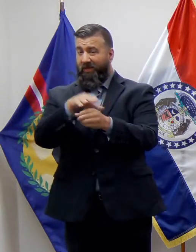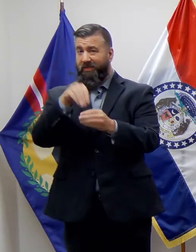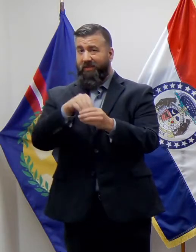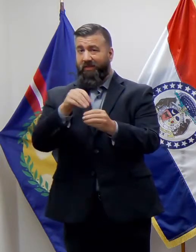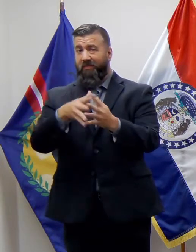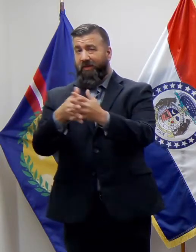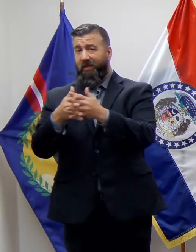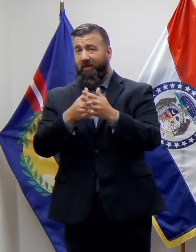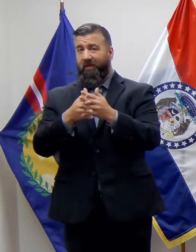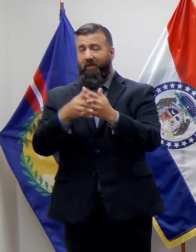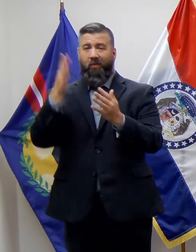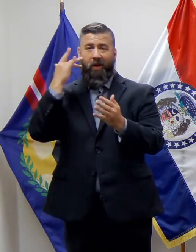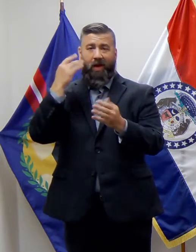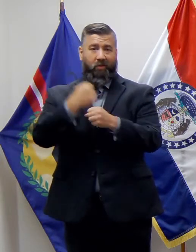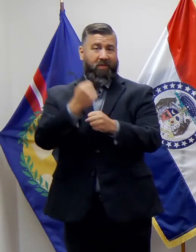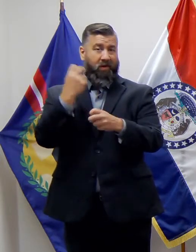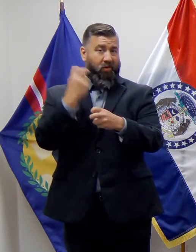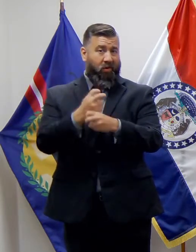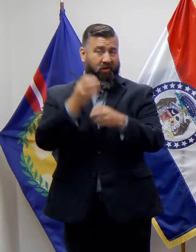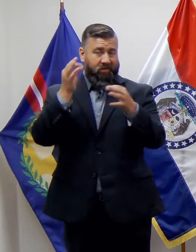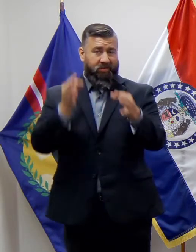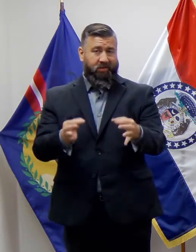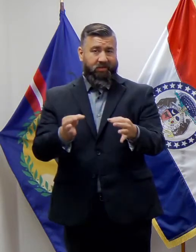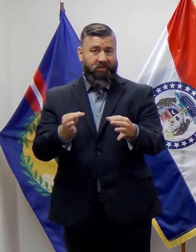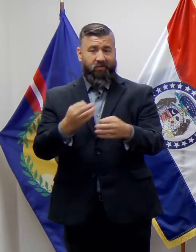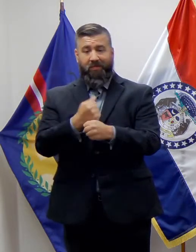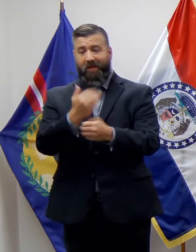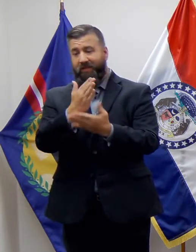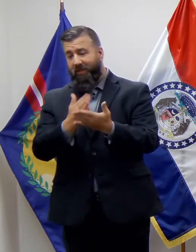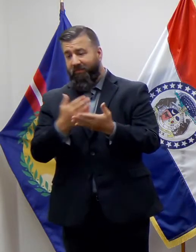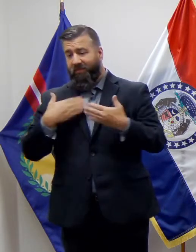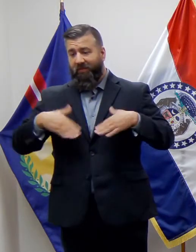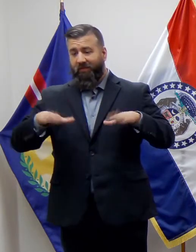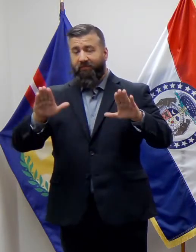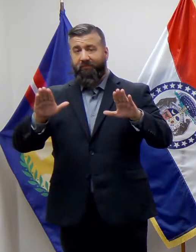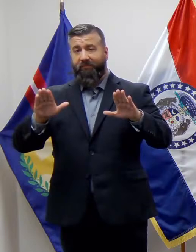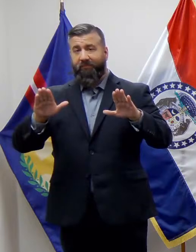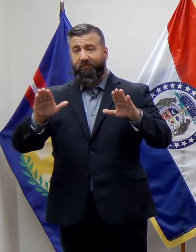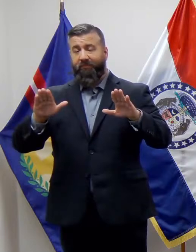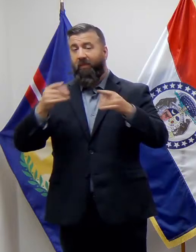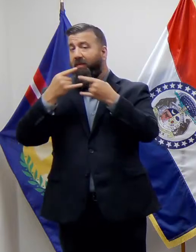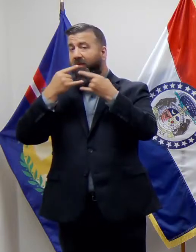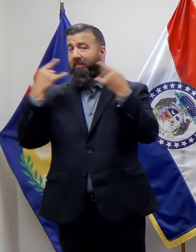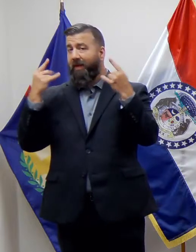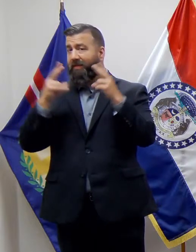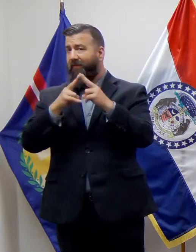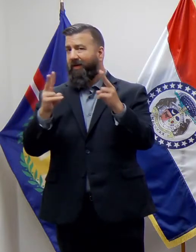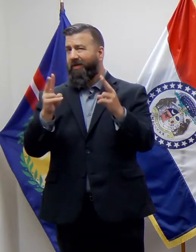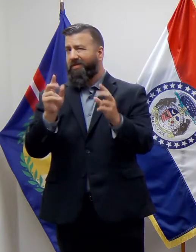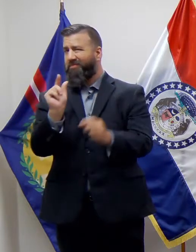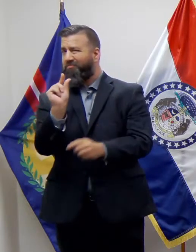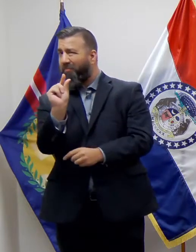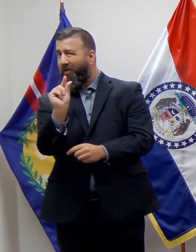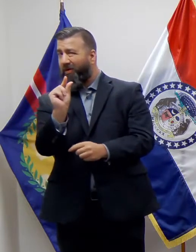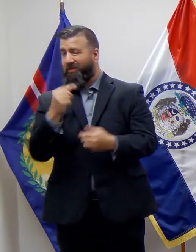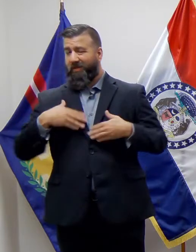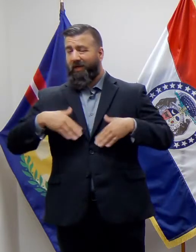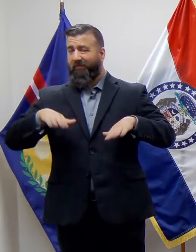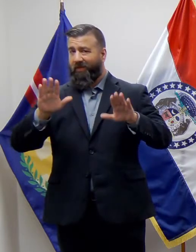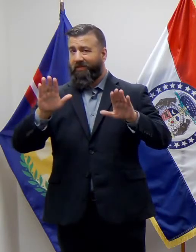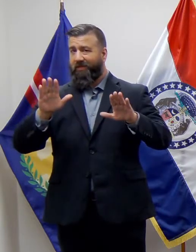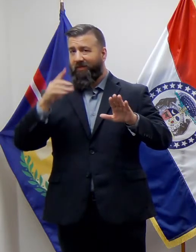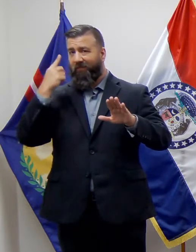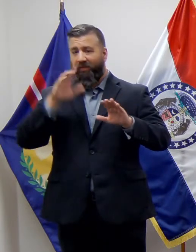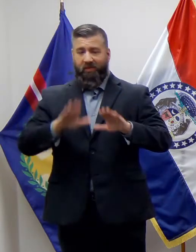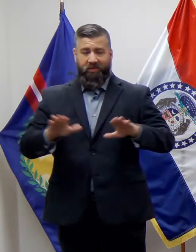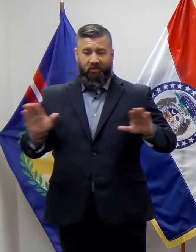made some tough decisions and we made some sacrifices. Putting on a mask is a very small sacrifice to make for